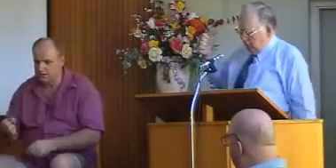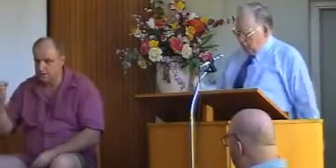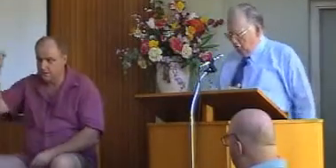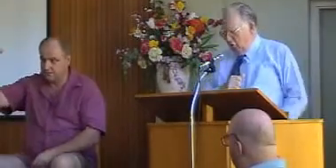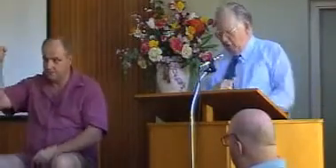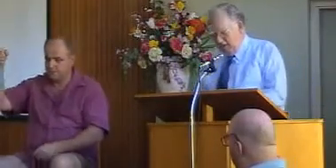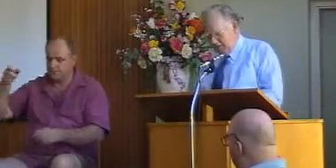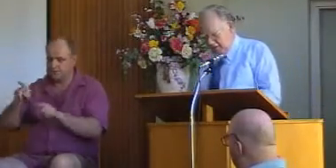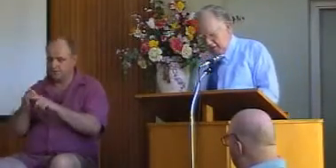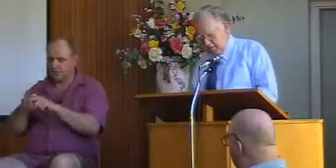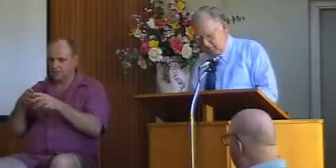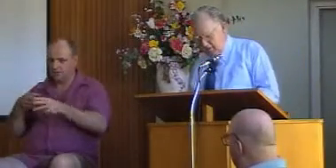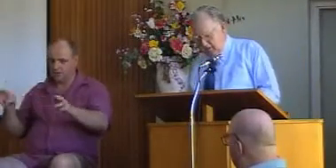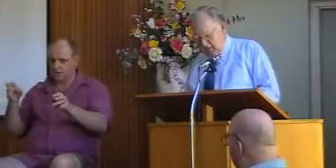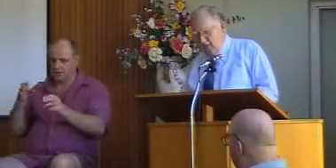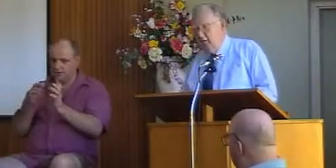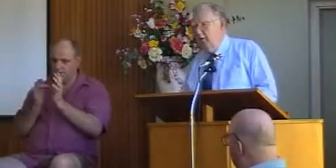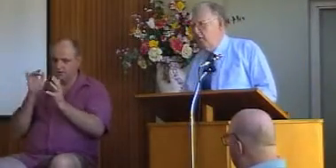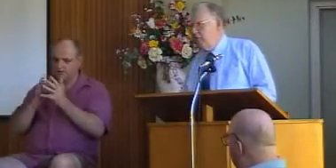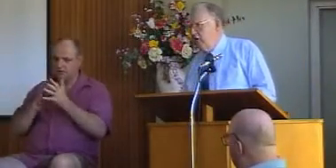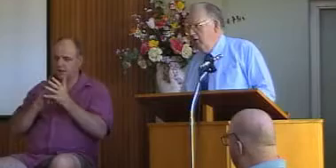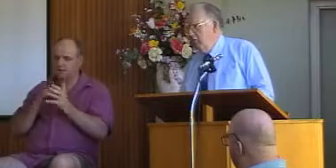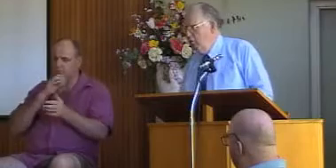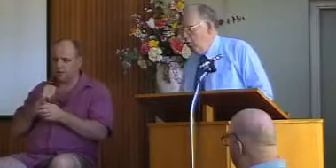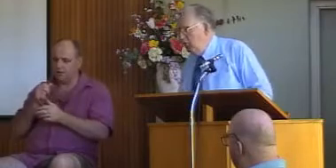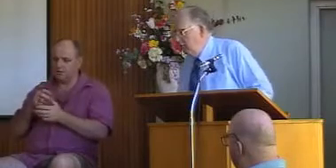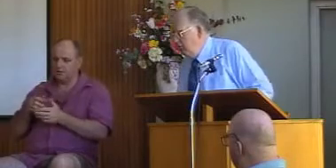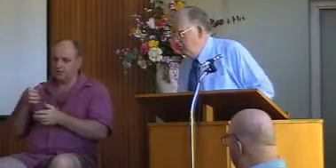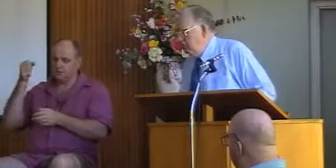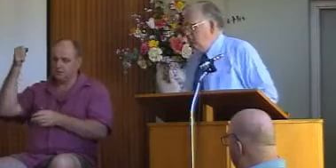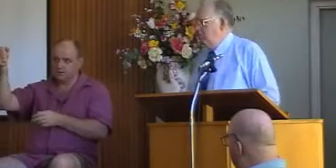up, will draw all men unto me. God's so wonderful.